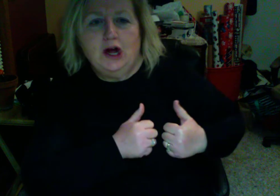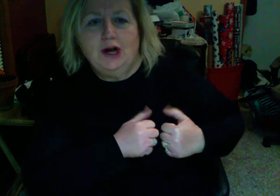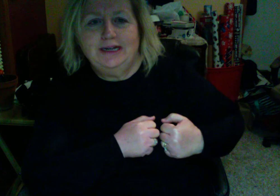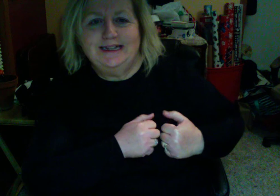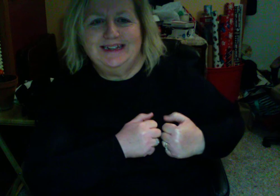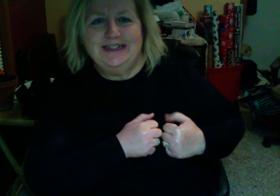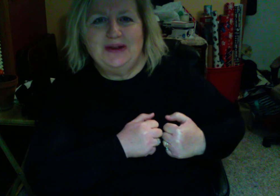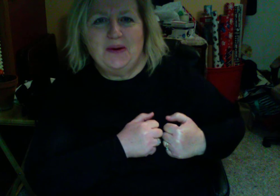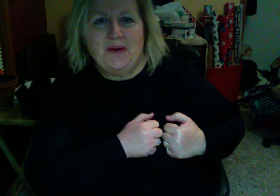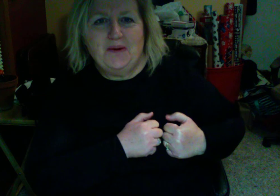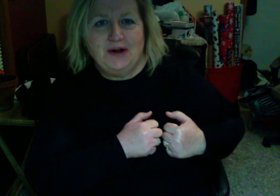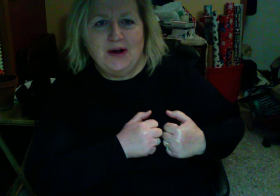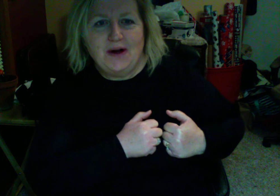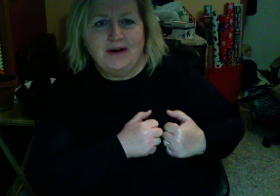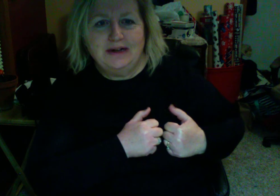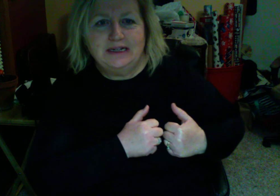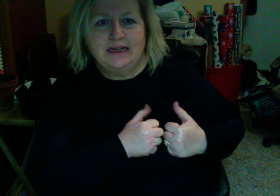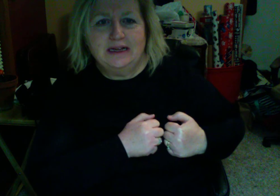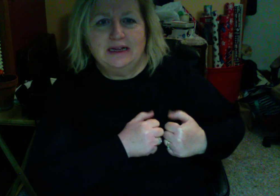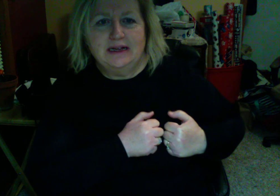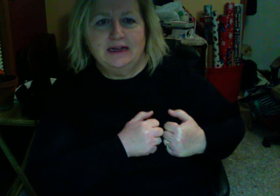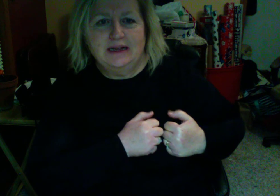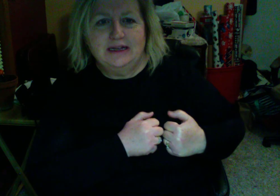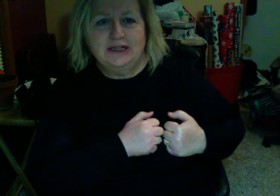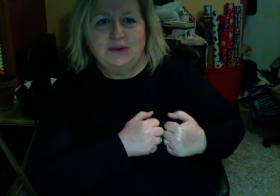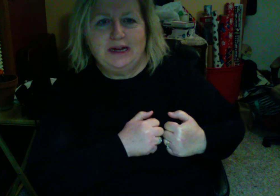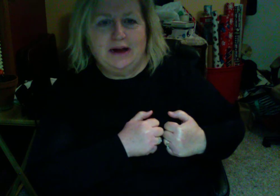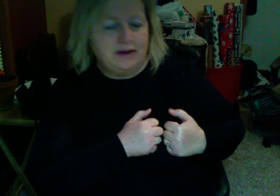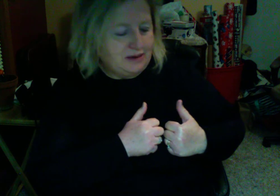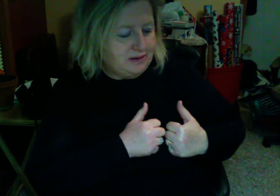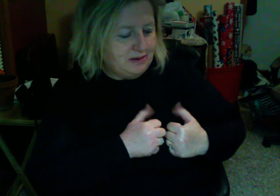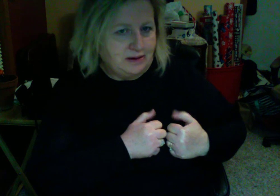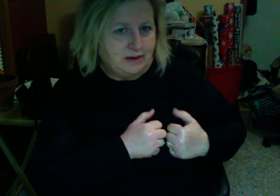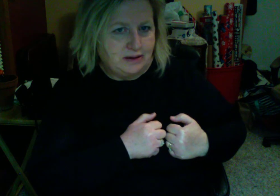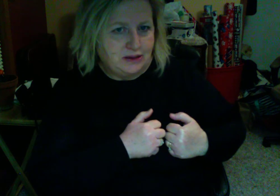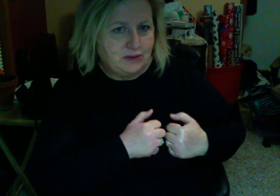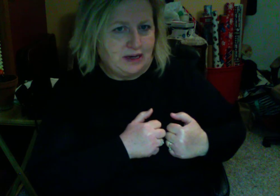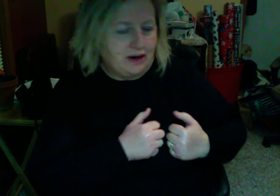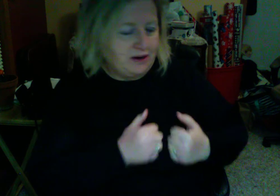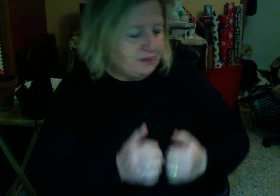sweetheart, so over your heart, sweetheart, sweetheart.